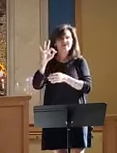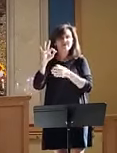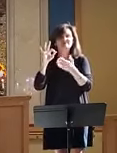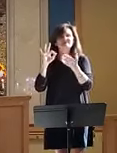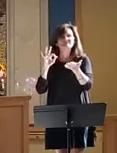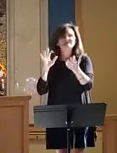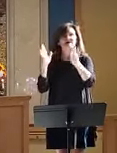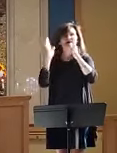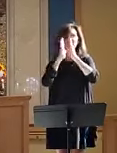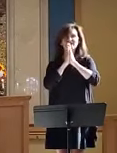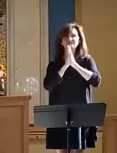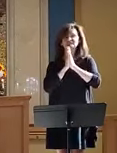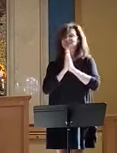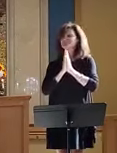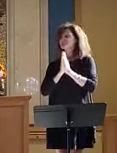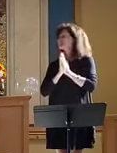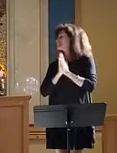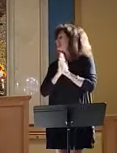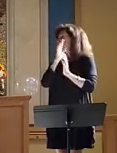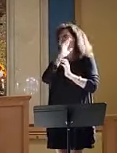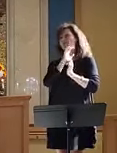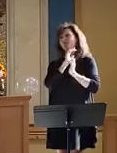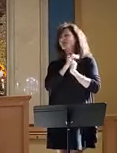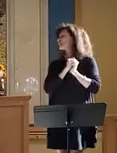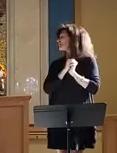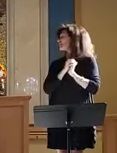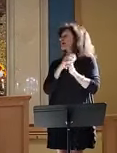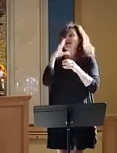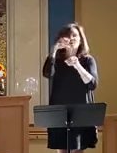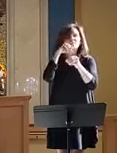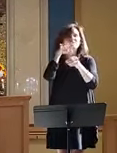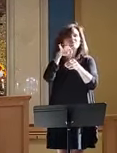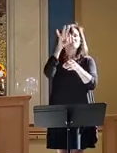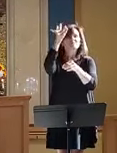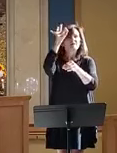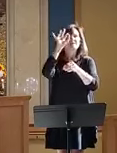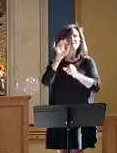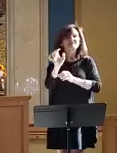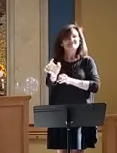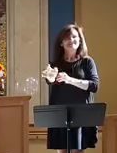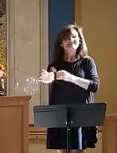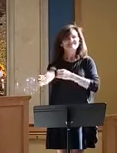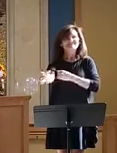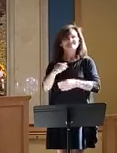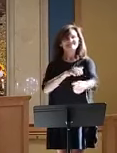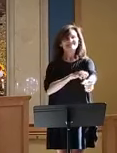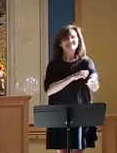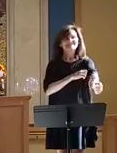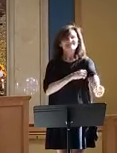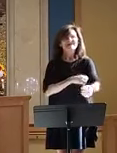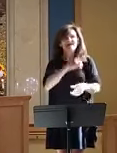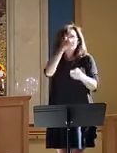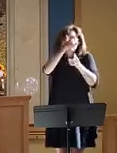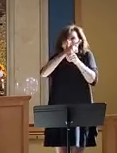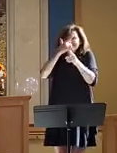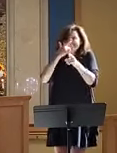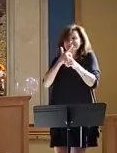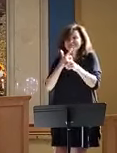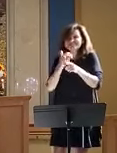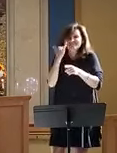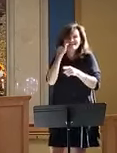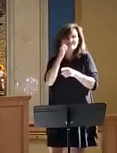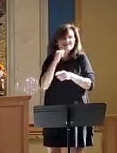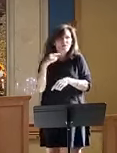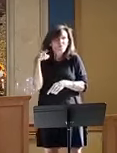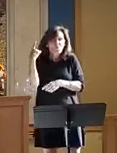Holy Spirit. Amen. Amen. The Lord be with you. And with your spirit. Well, brothers and sisters, if it's